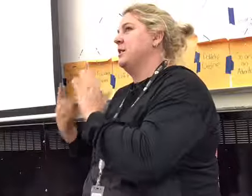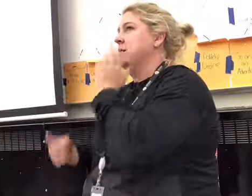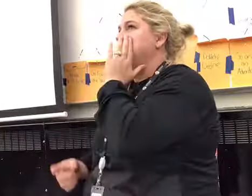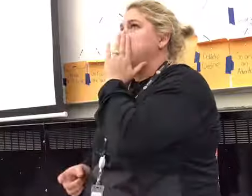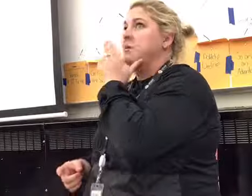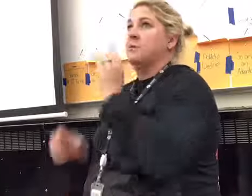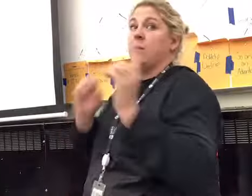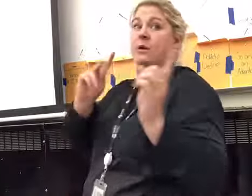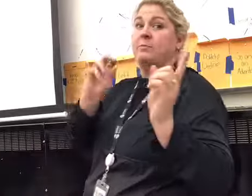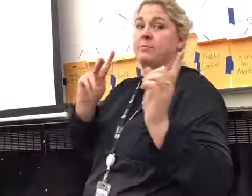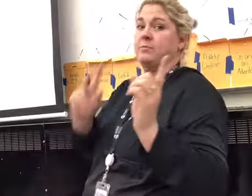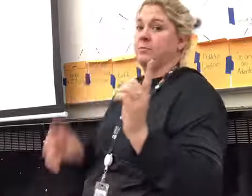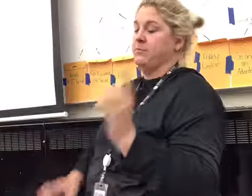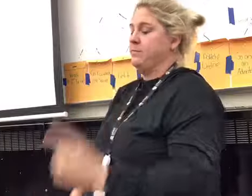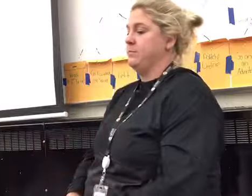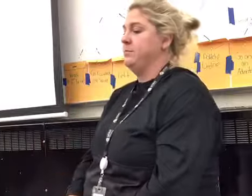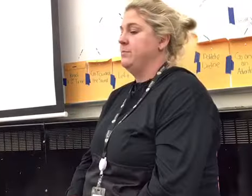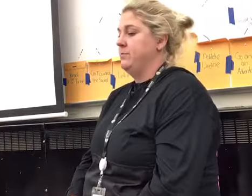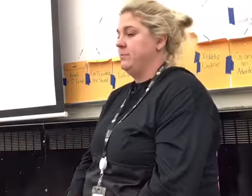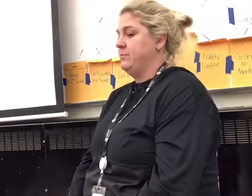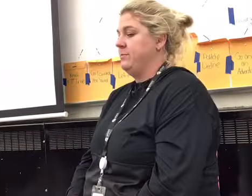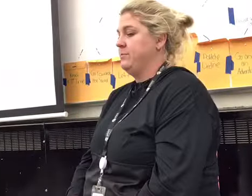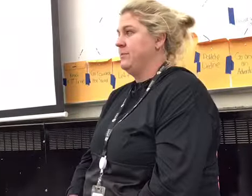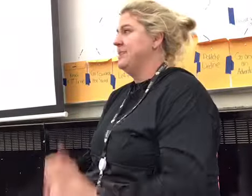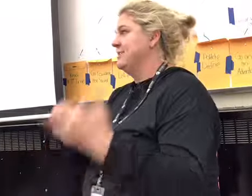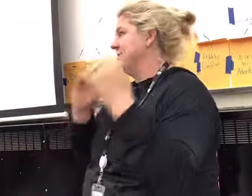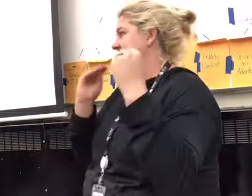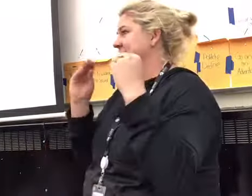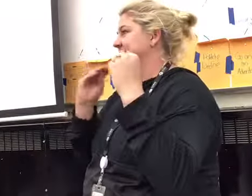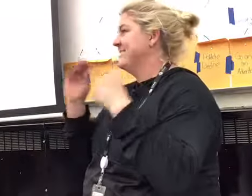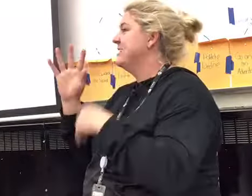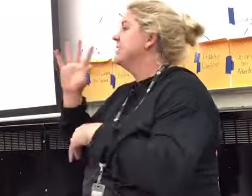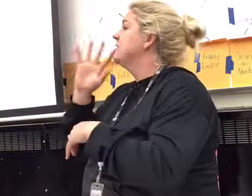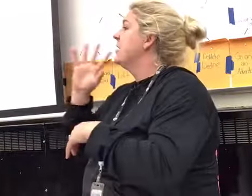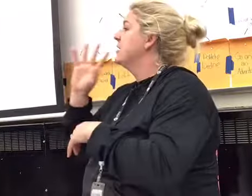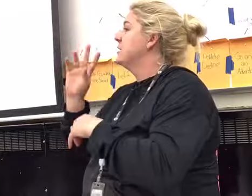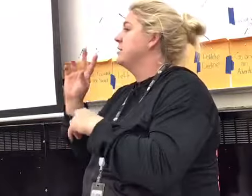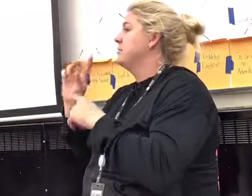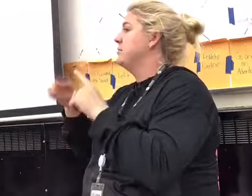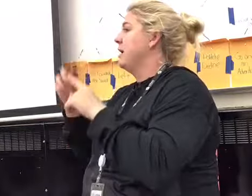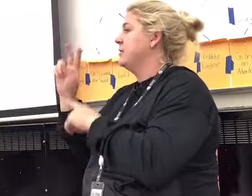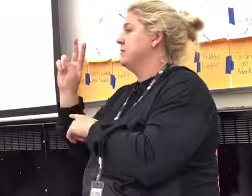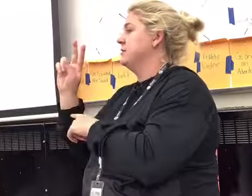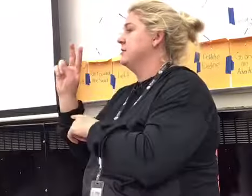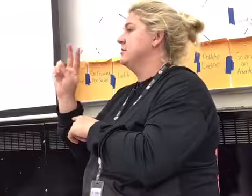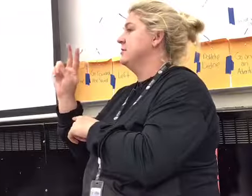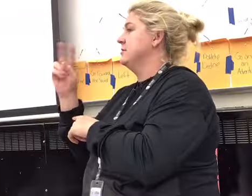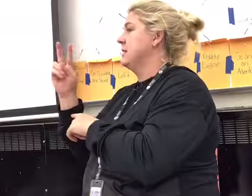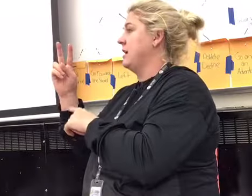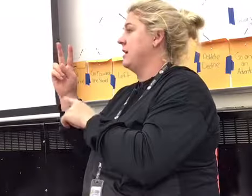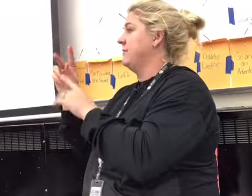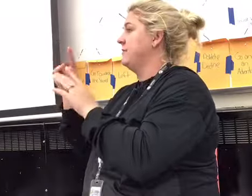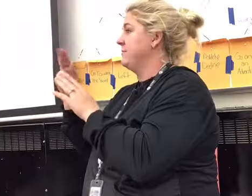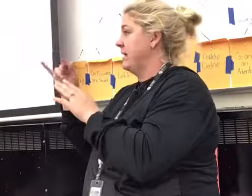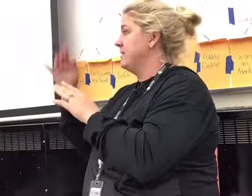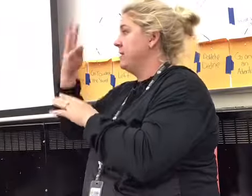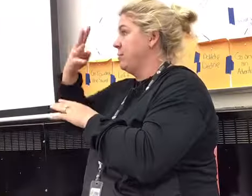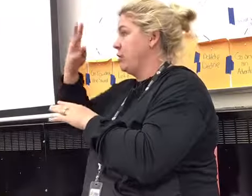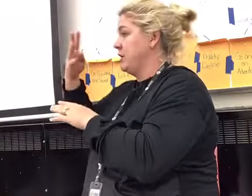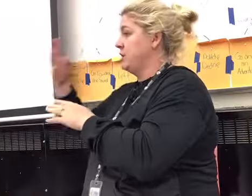Okay, so we're talking about the second wave of immigration. Now, on your notes, I would write this